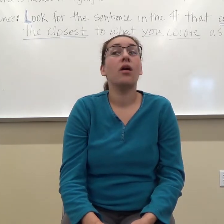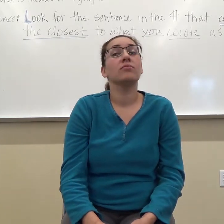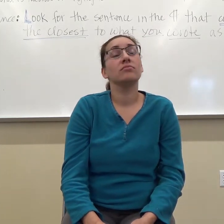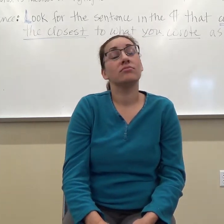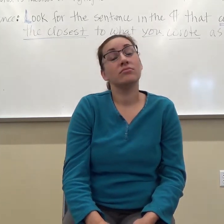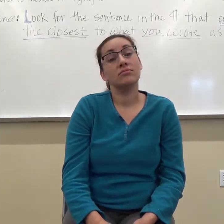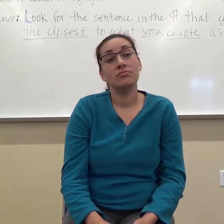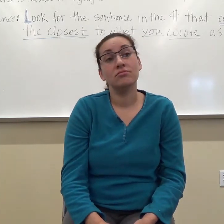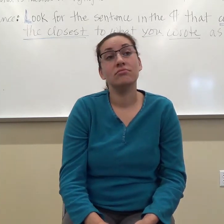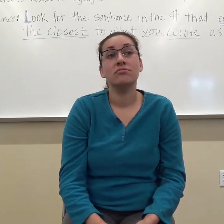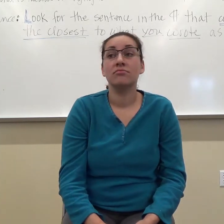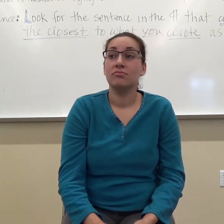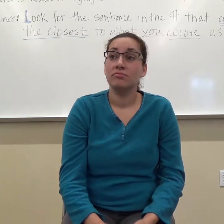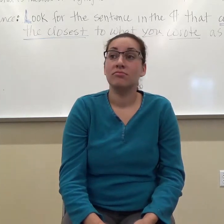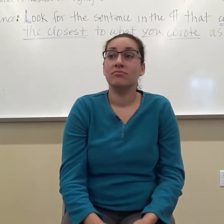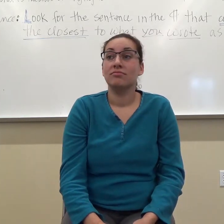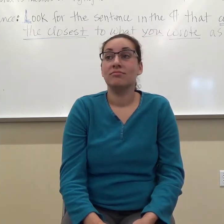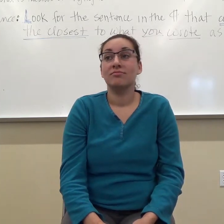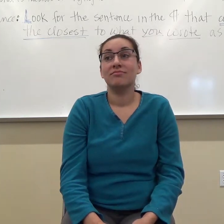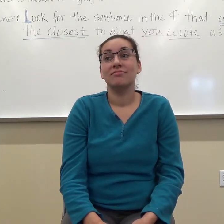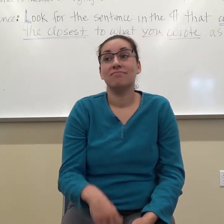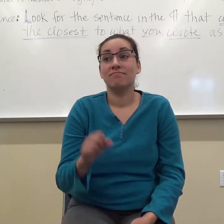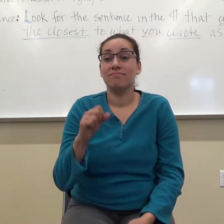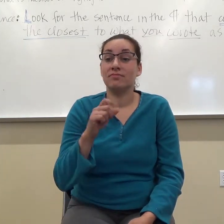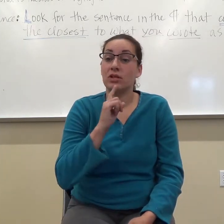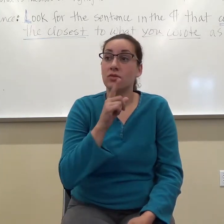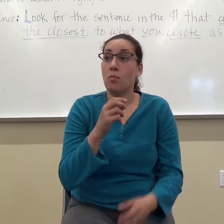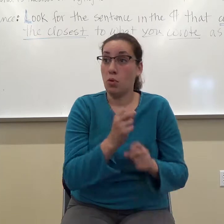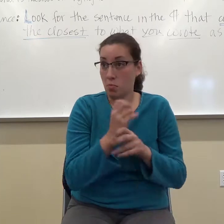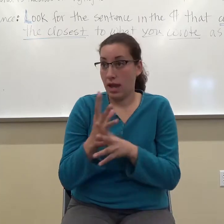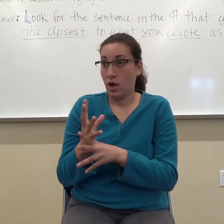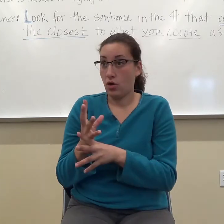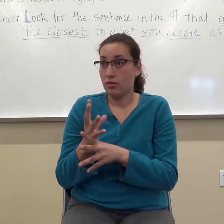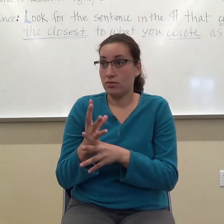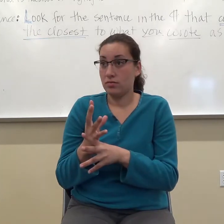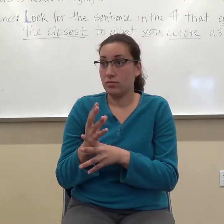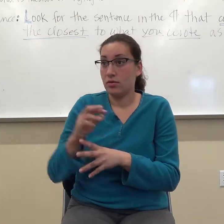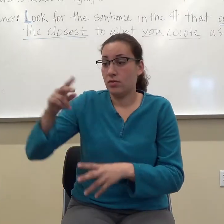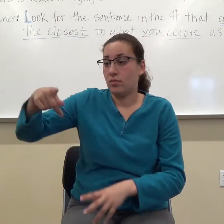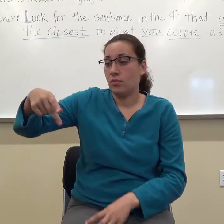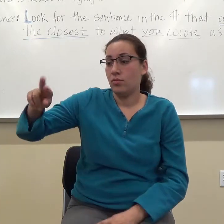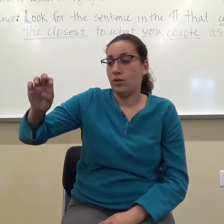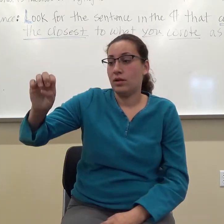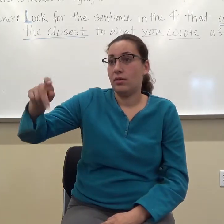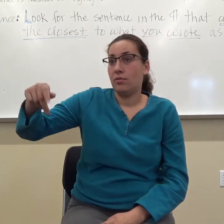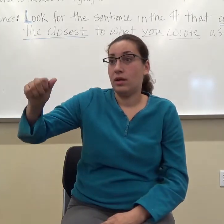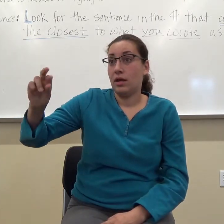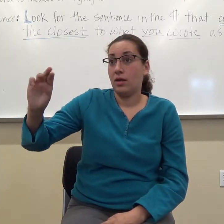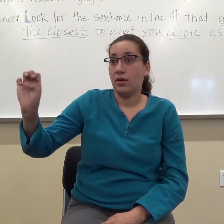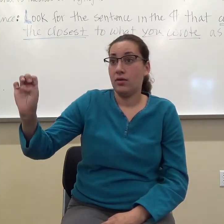historically students tend to have trouble with. So I just want to pick those out and kind of go over them,